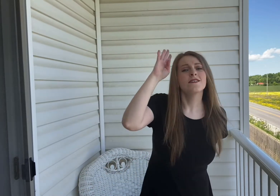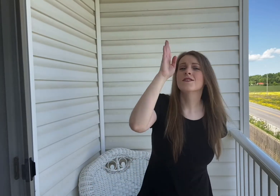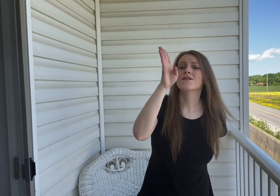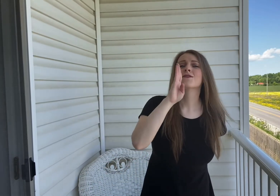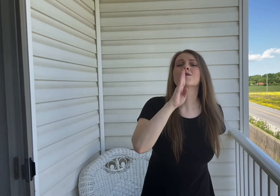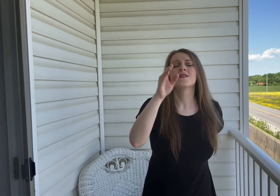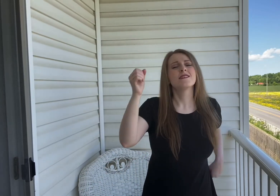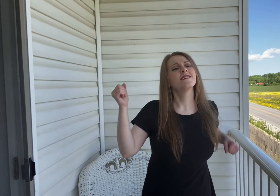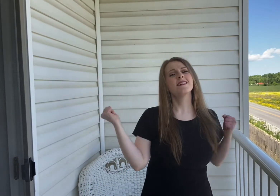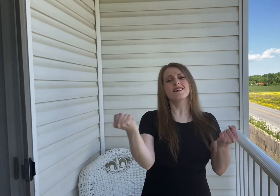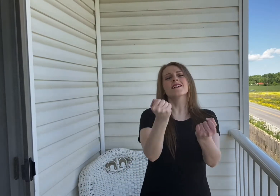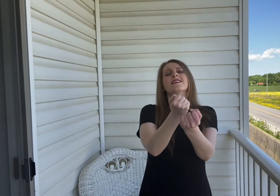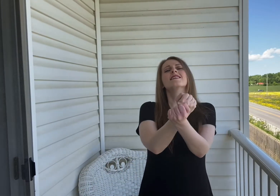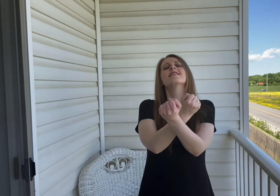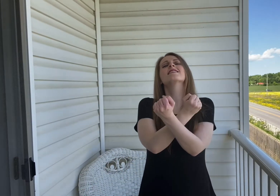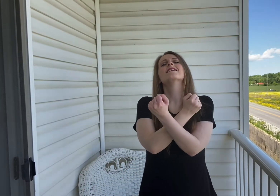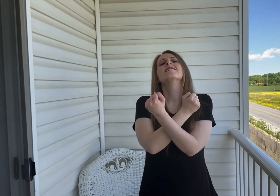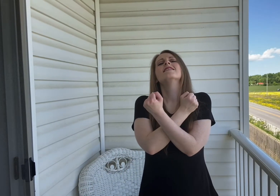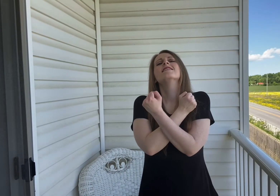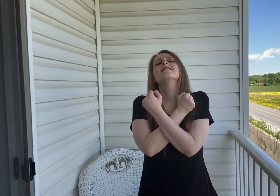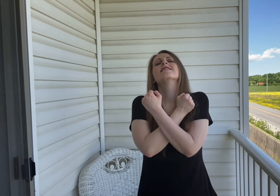You will be